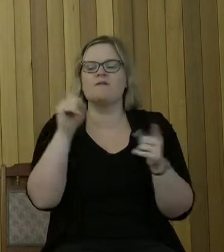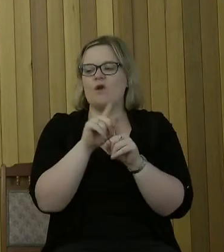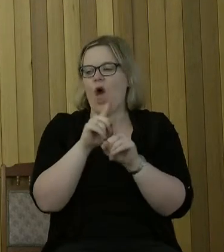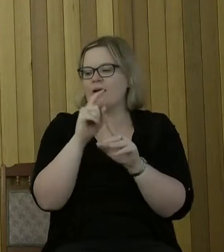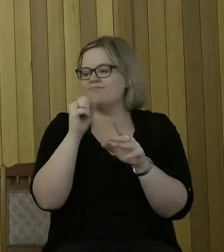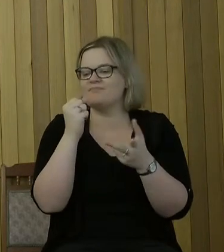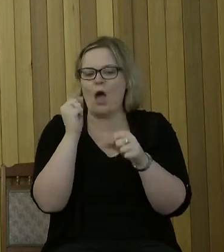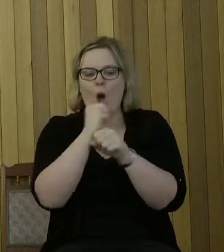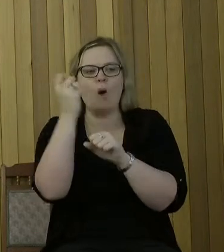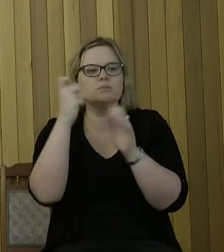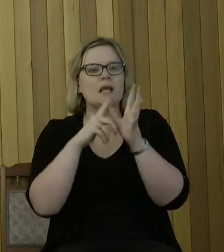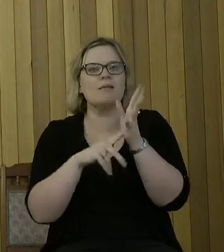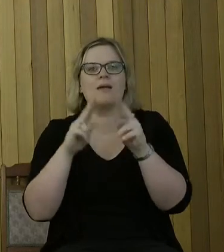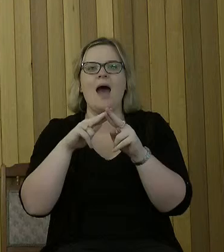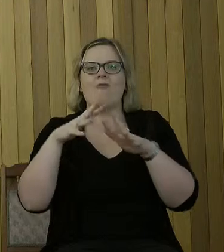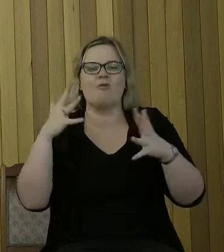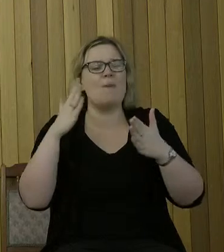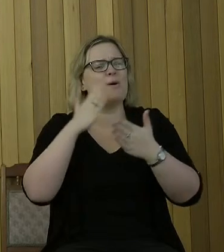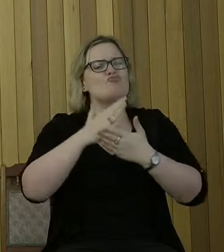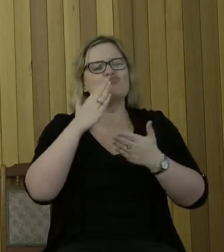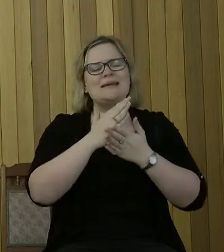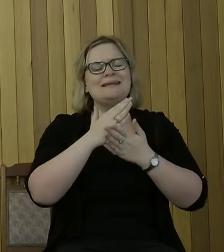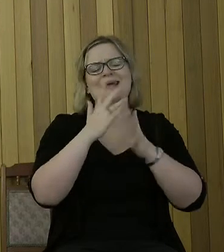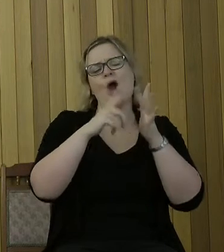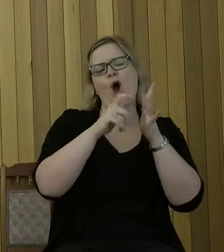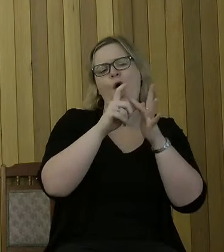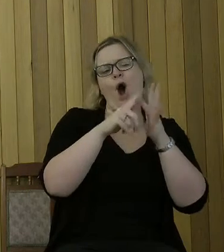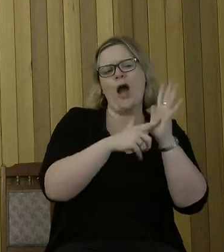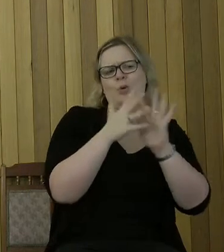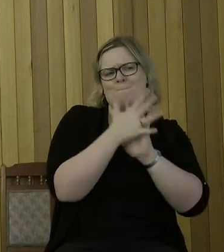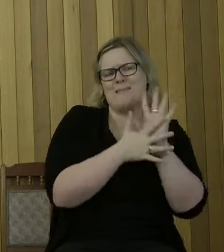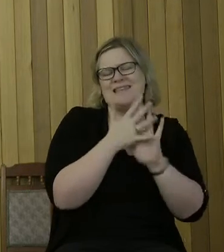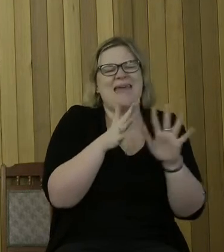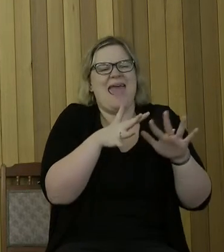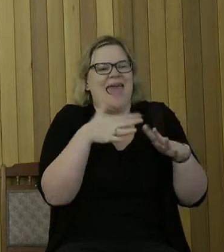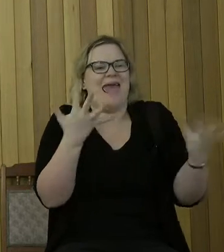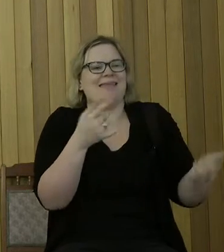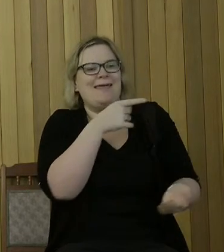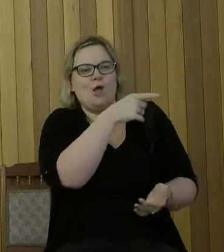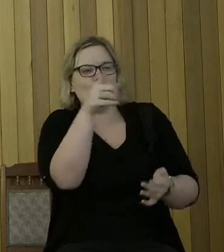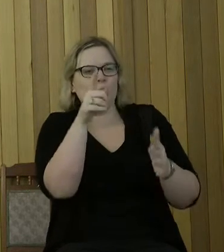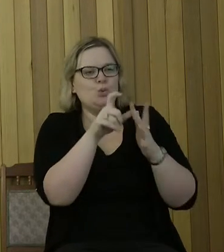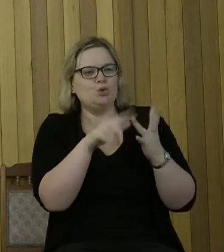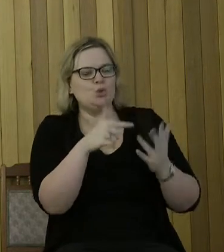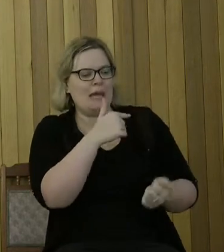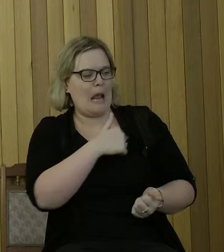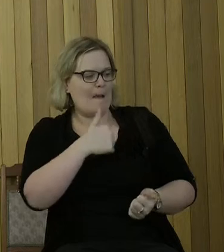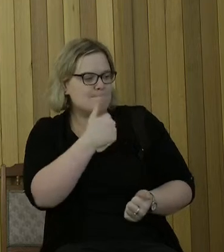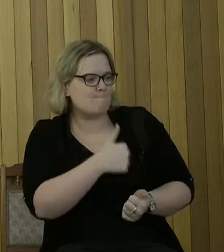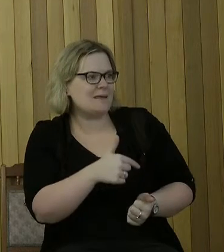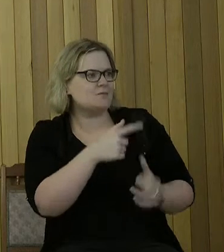any commitment that is in a higher place than a living God.